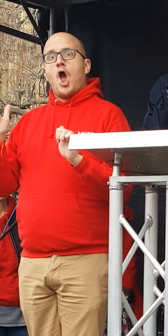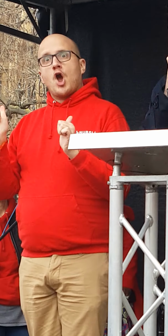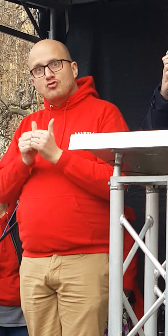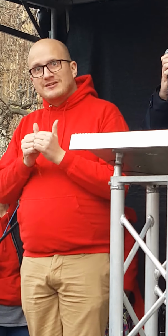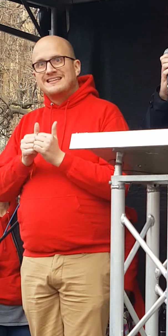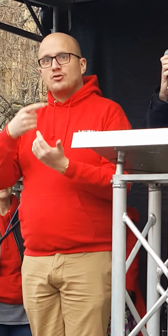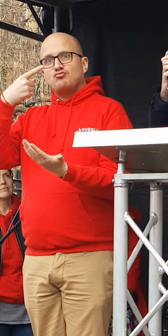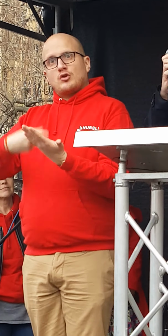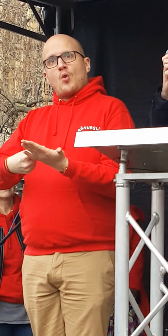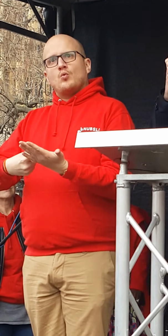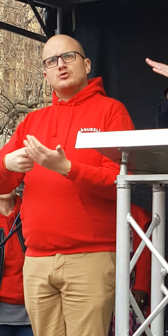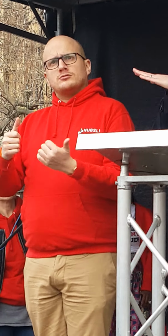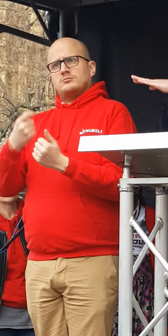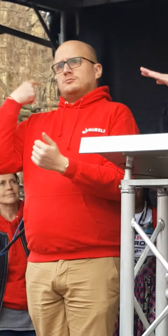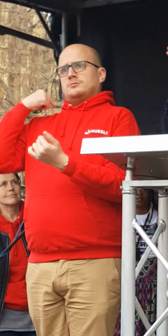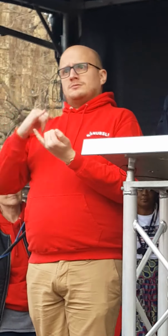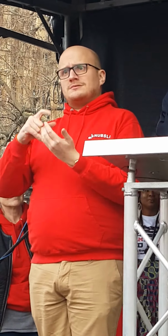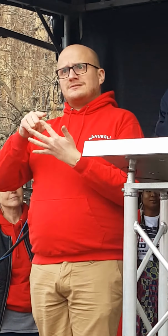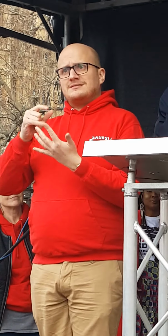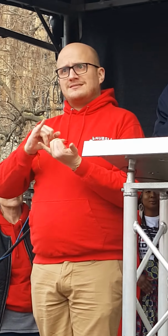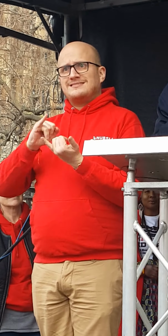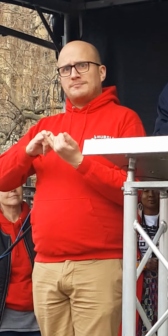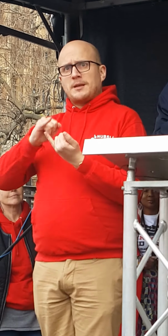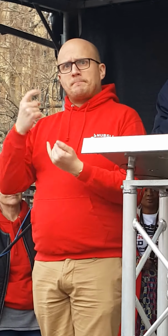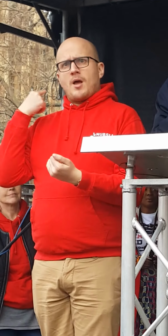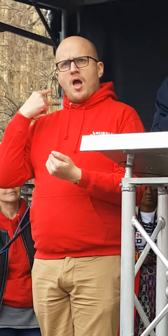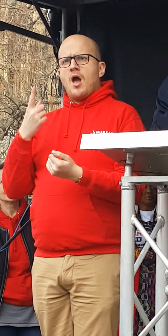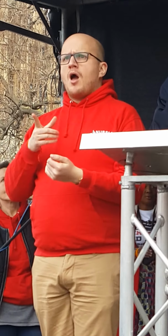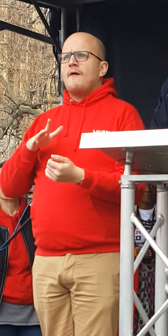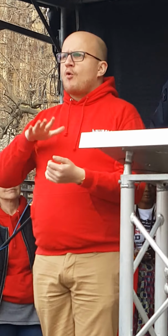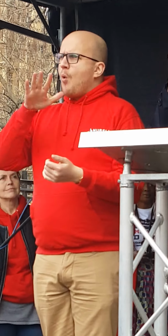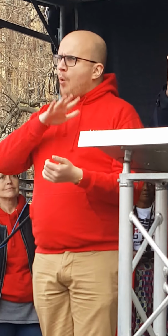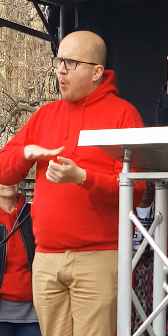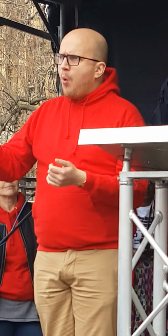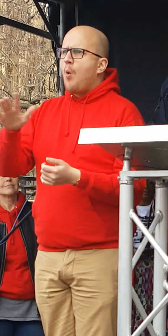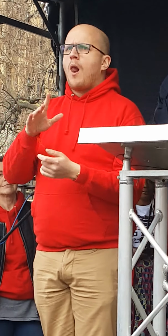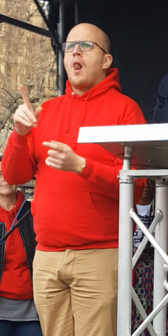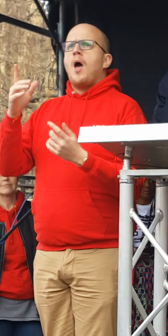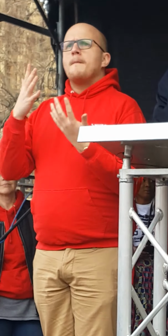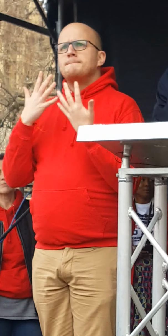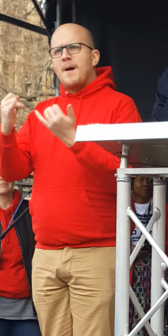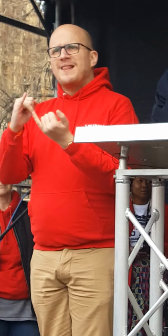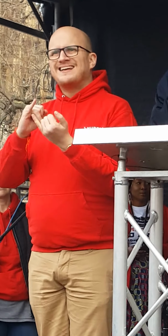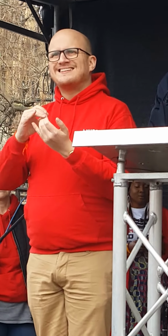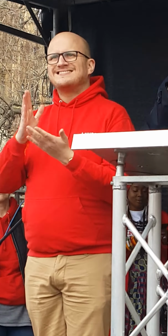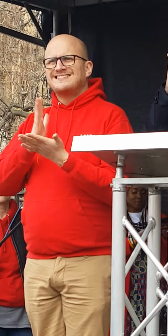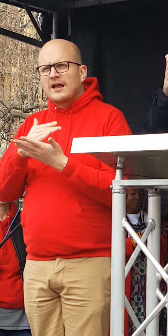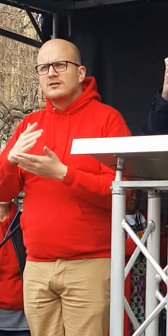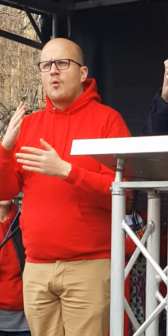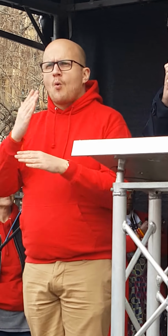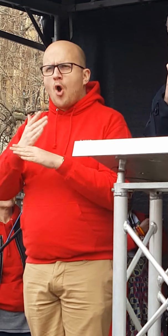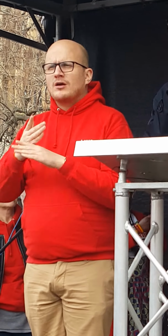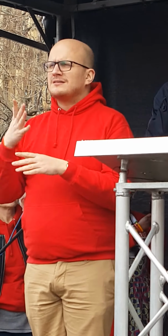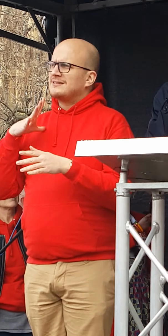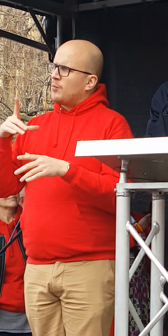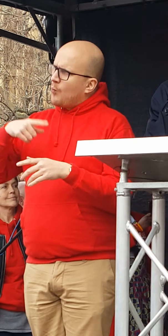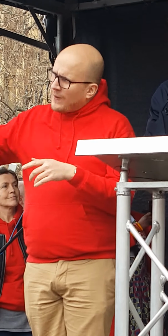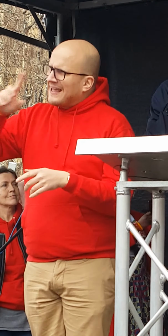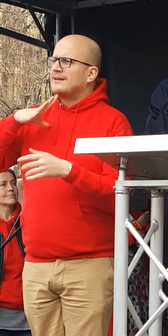in September, which is to get all public sector workers to campaign against the pay cuts and to take